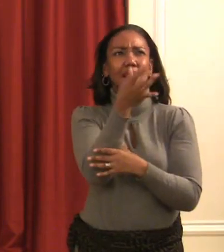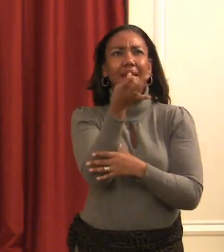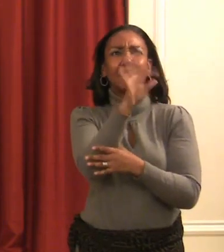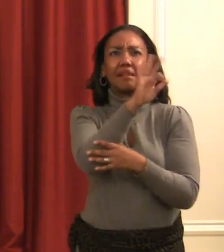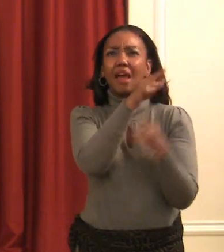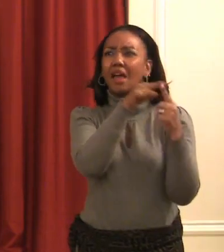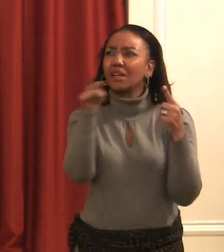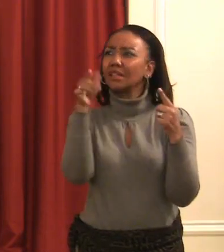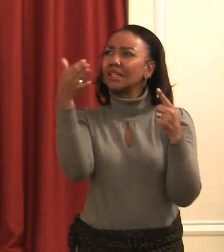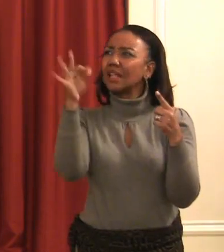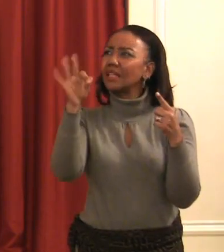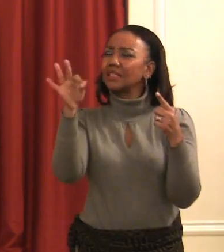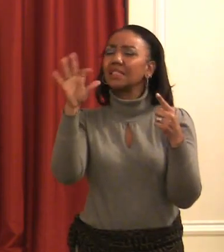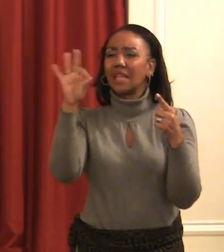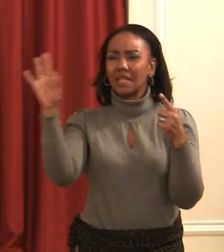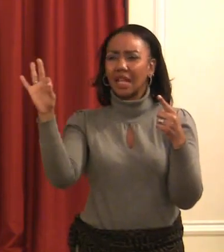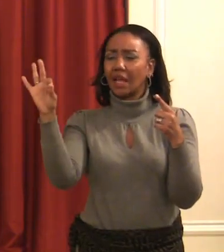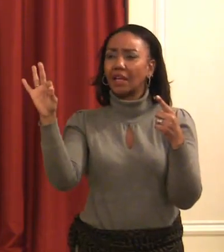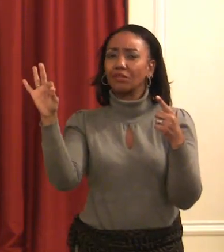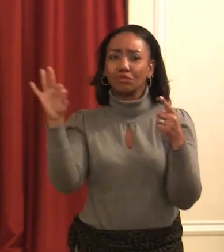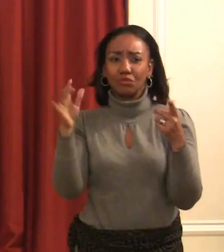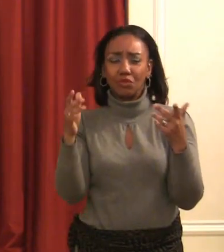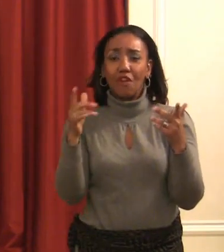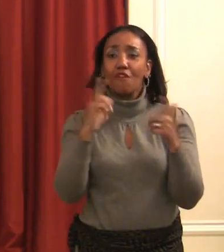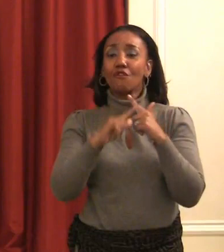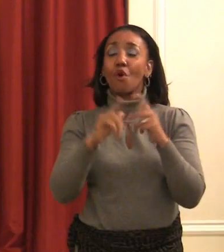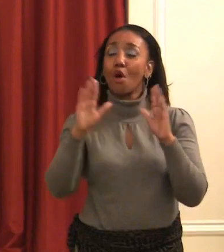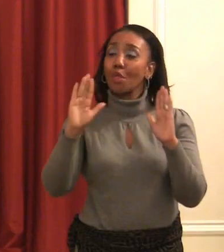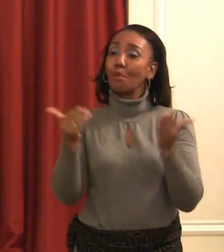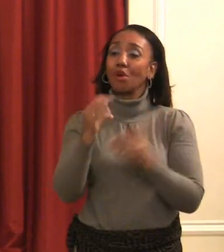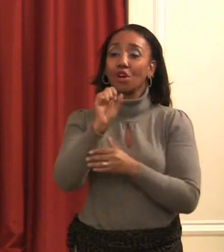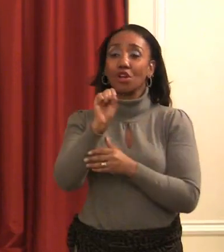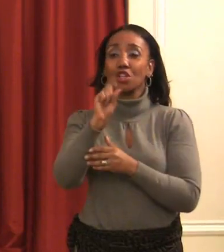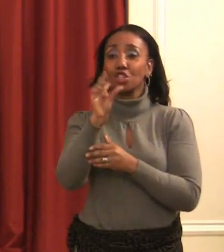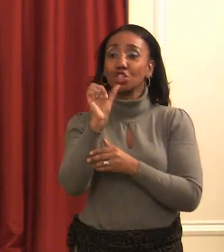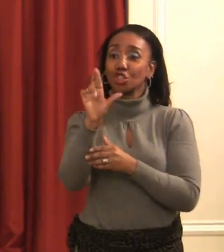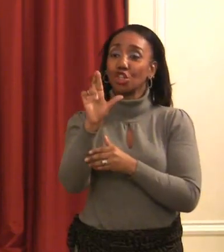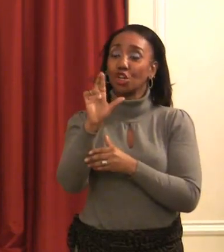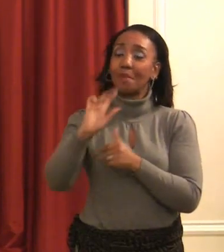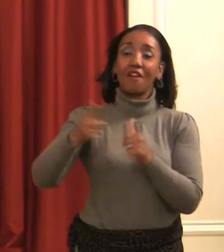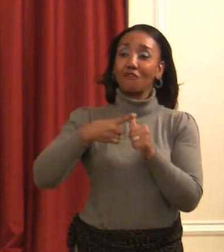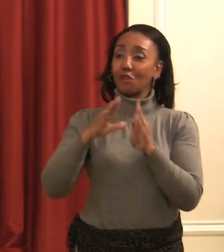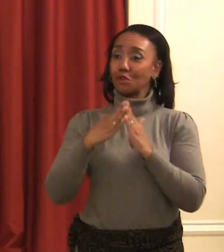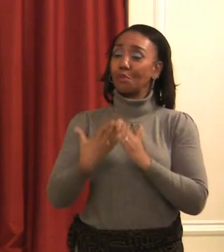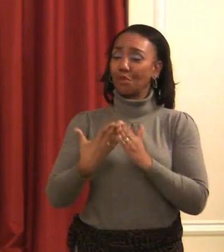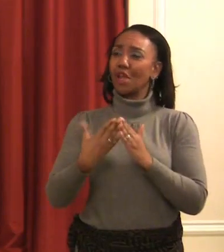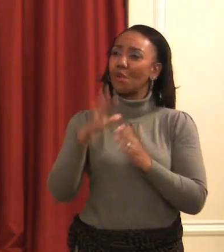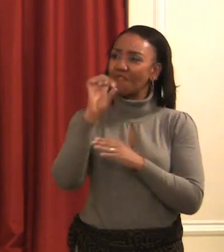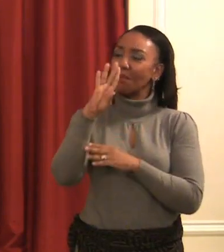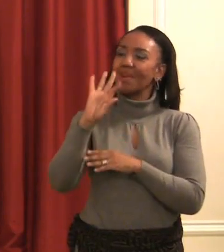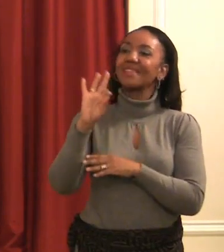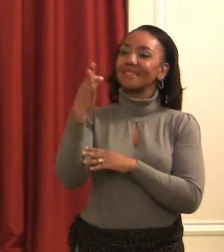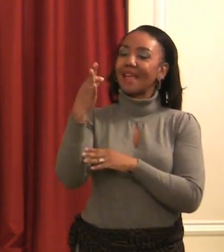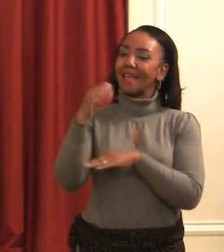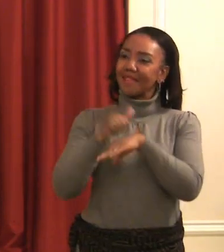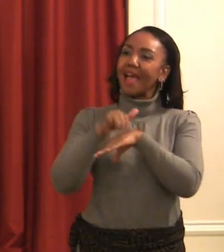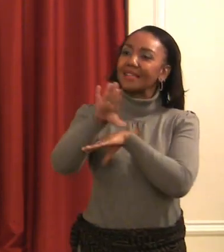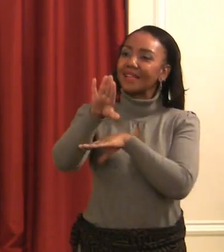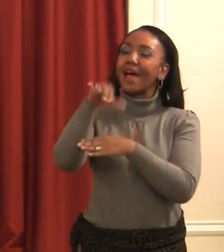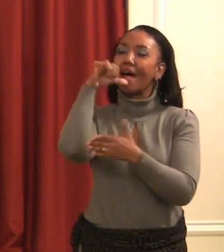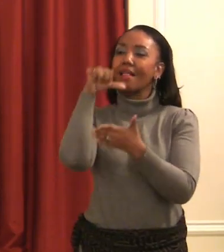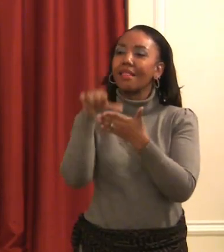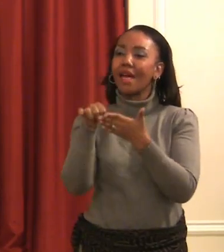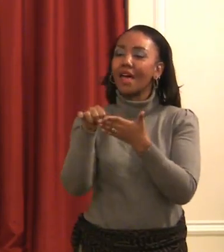1989 and 1999, trying to get Sugar picked up, which is my first novel, it was on February 9th that I sent a query